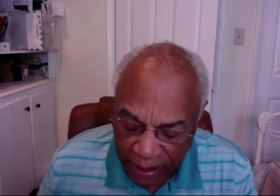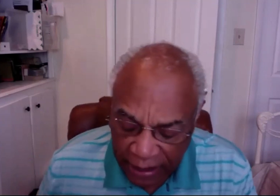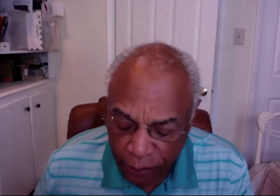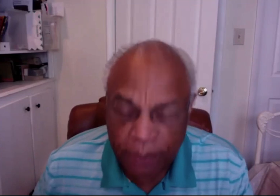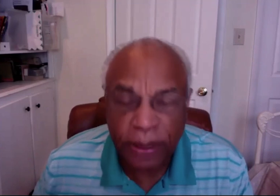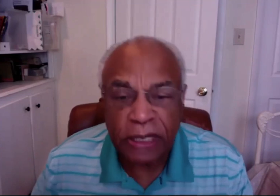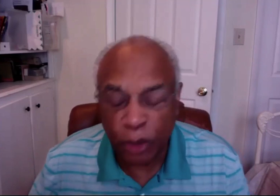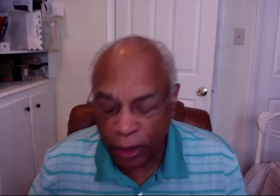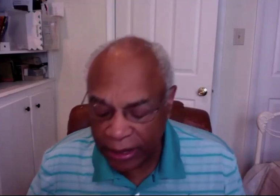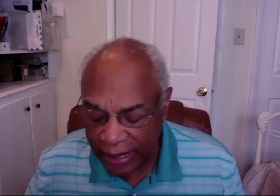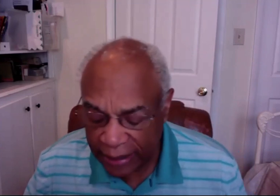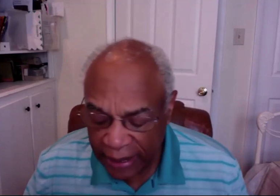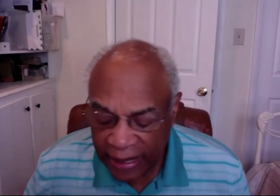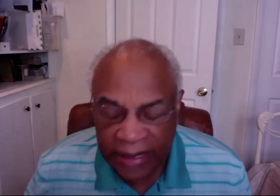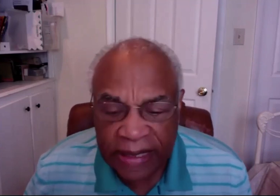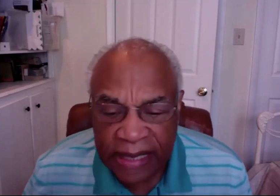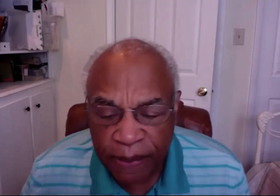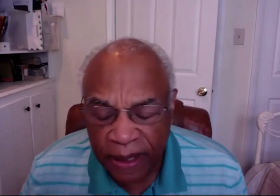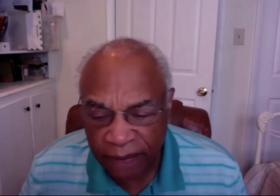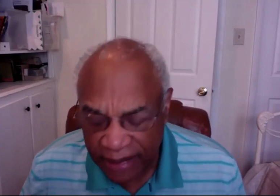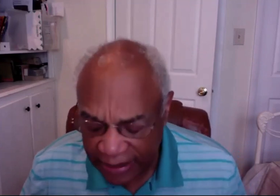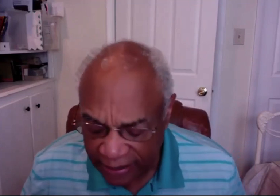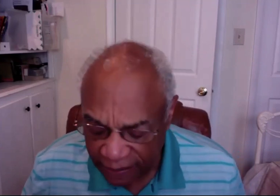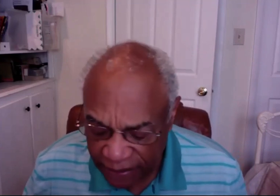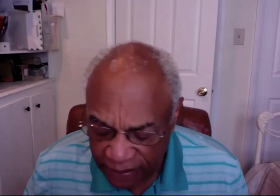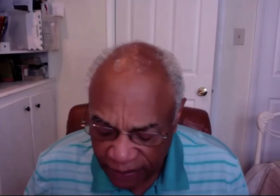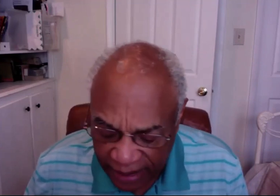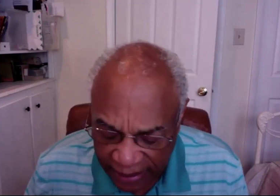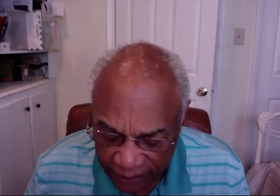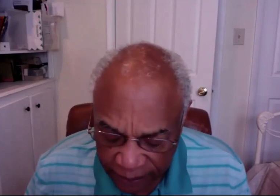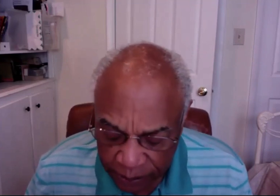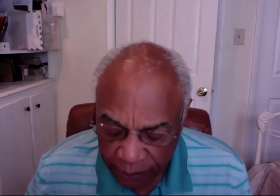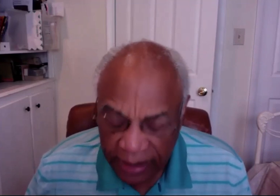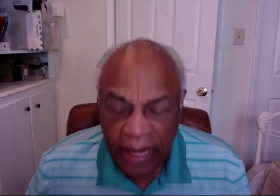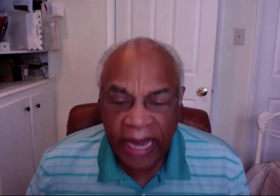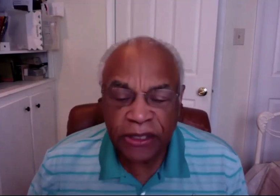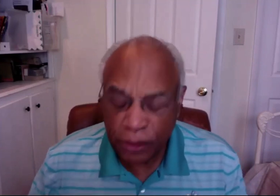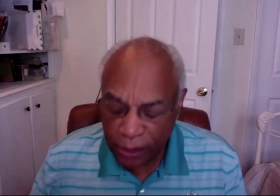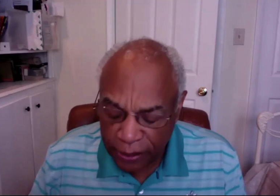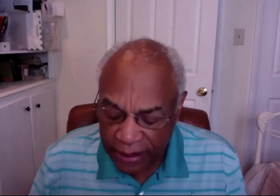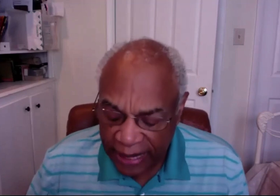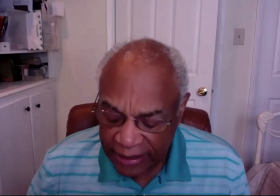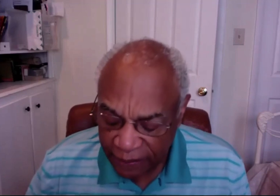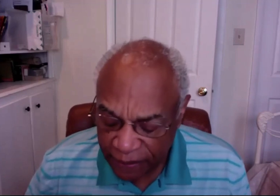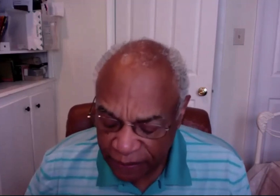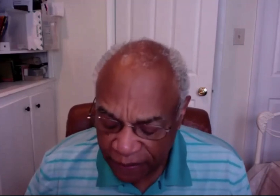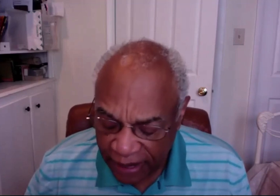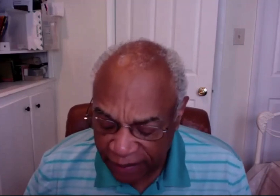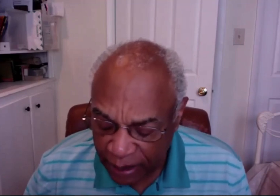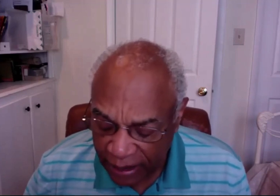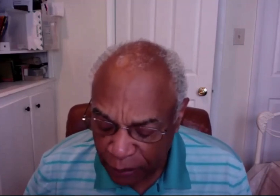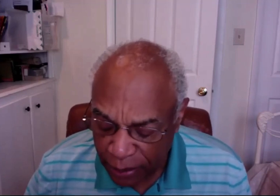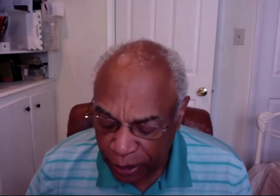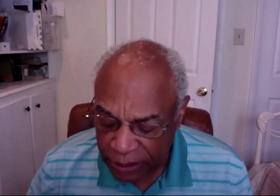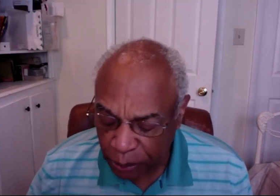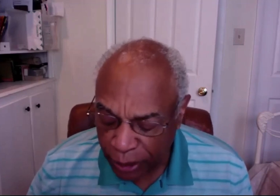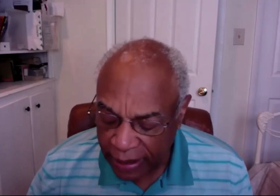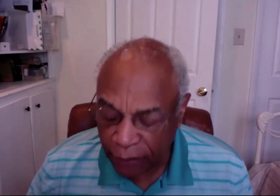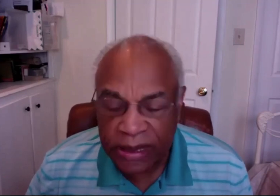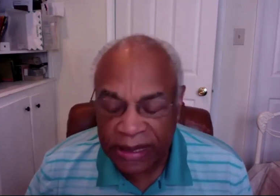the Montgomery bus boycott in December of 1955. As you know, the 1955 Montgomery